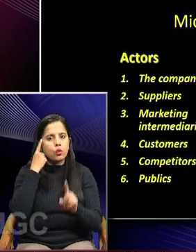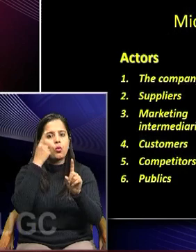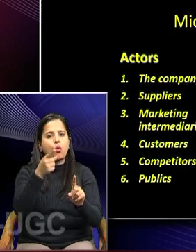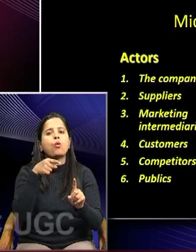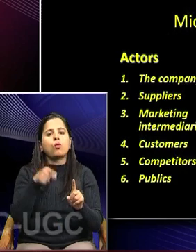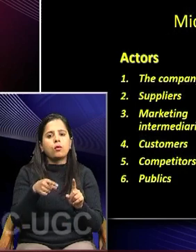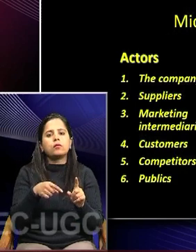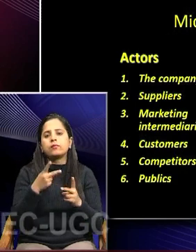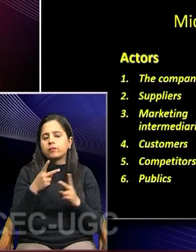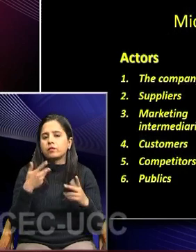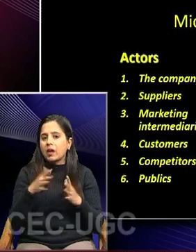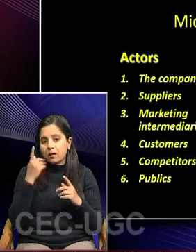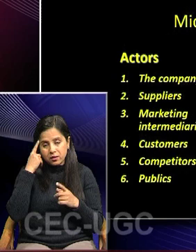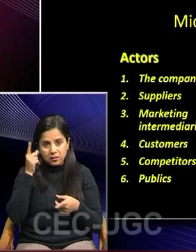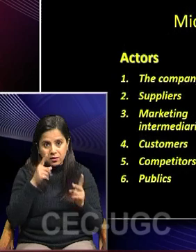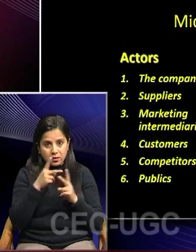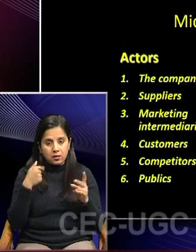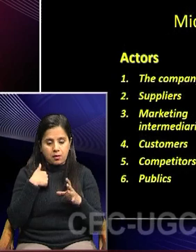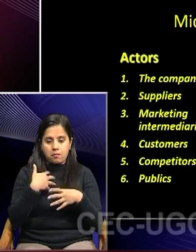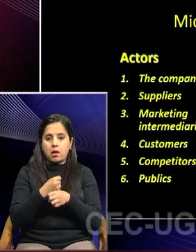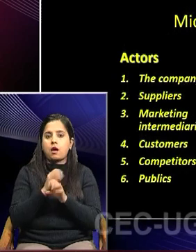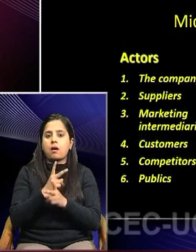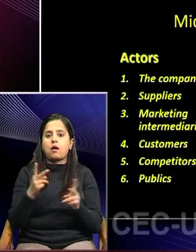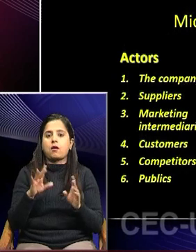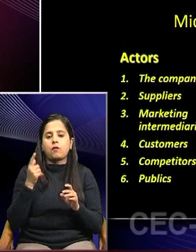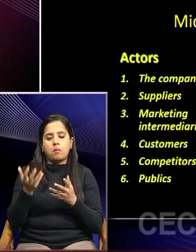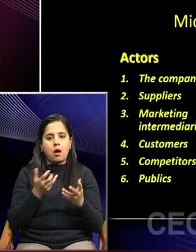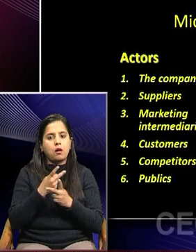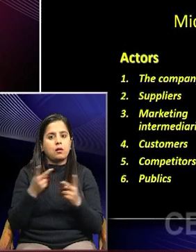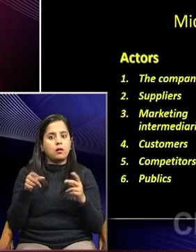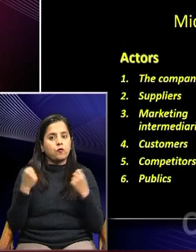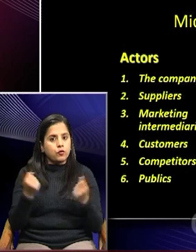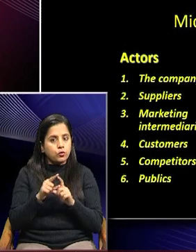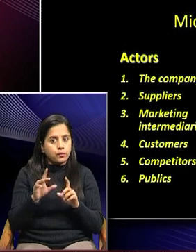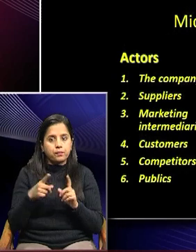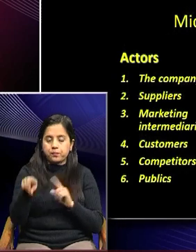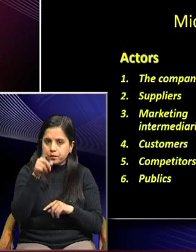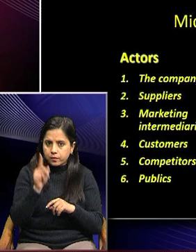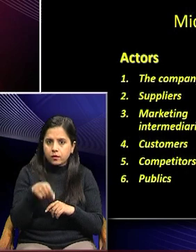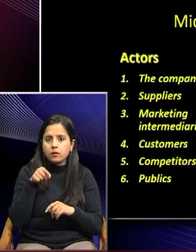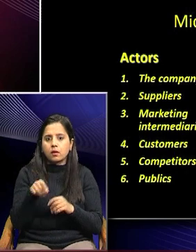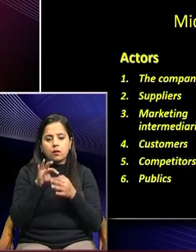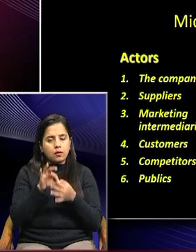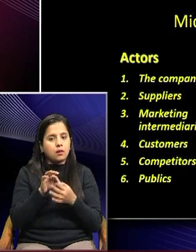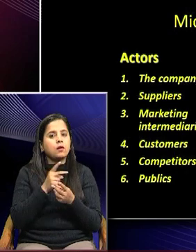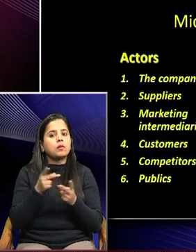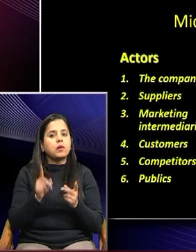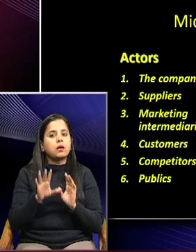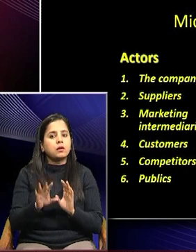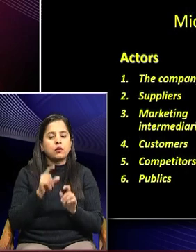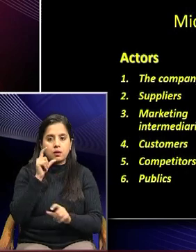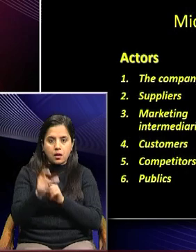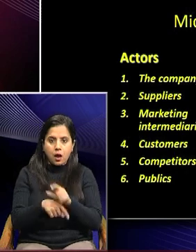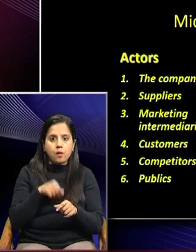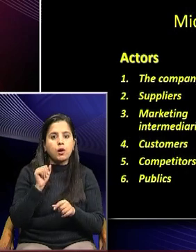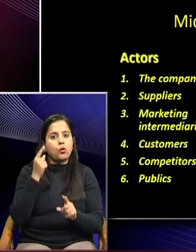strategies. So whatever strategies I am formulating for my marketing activities, they should be in conformity with the company's